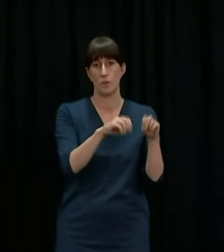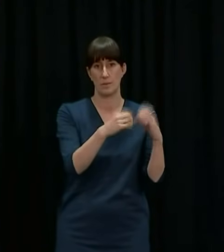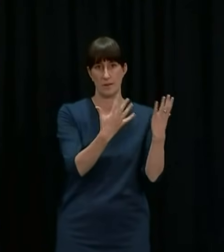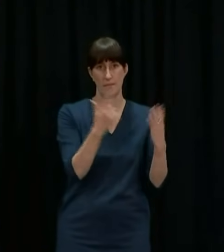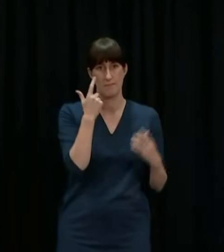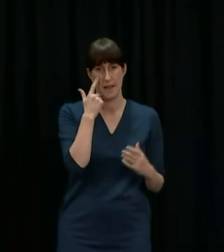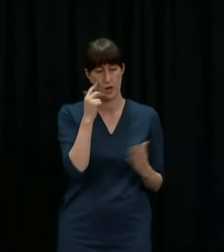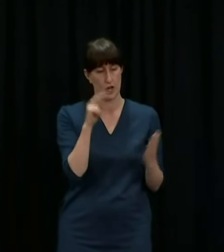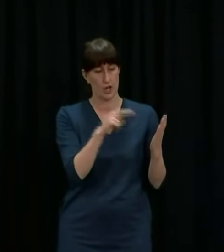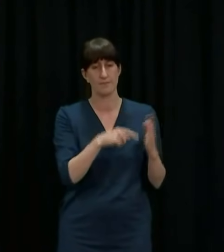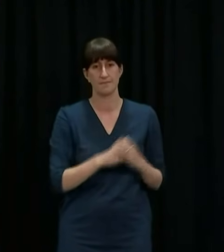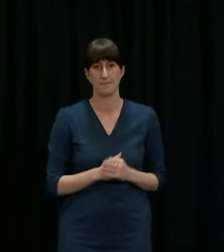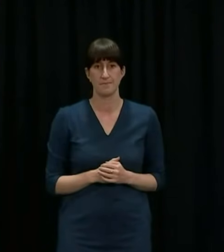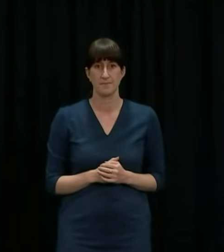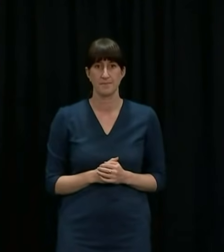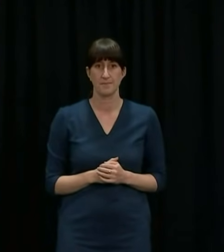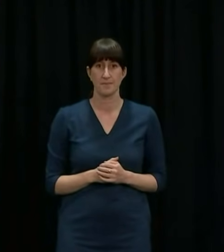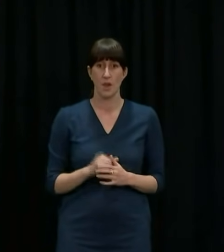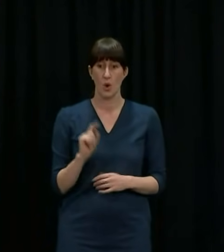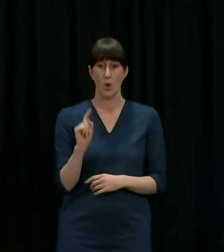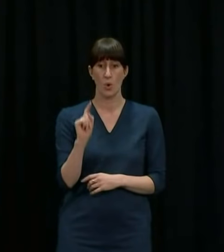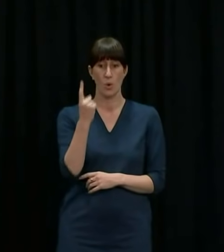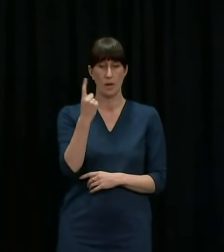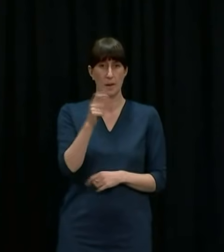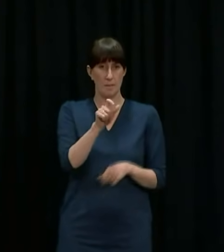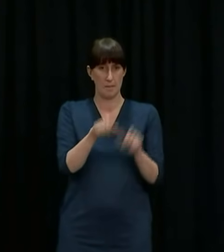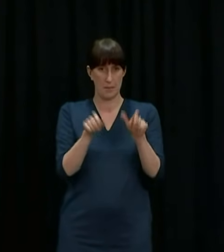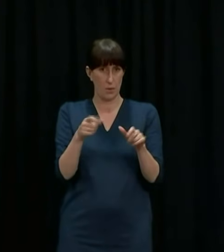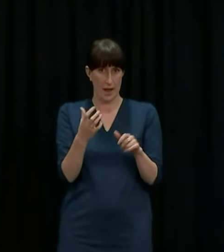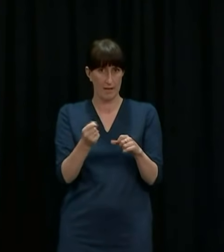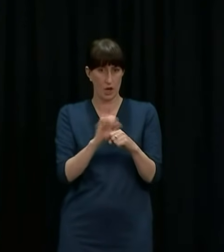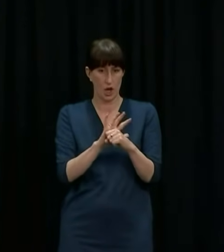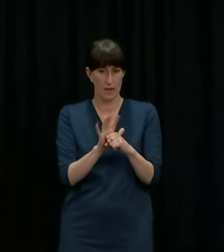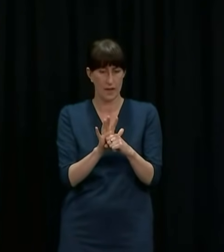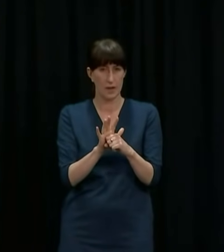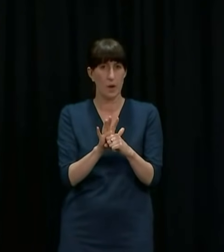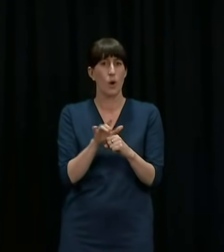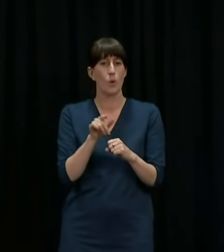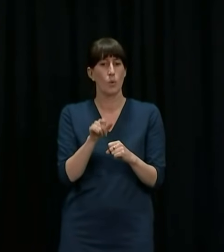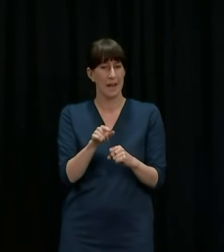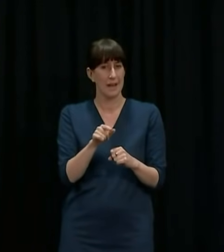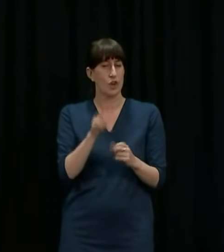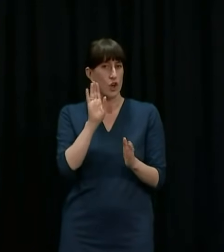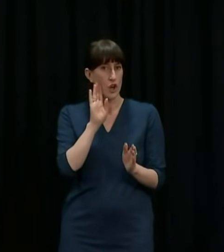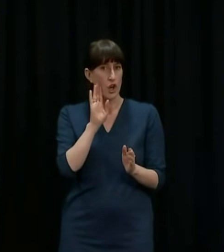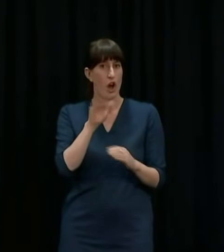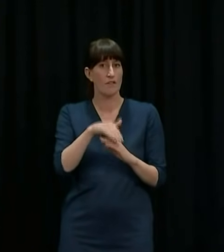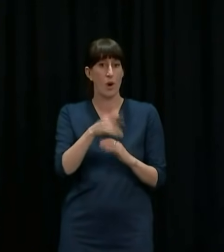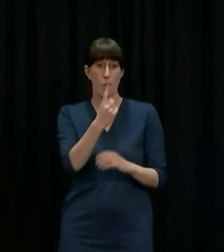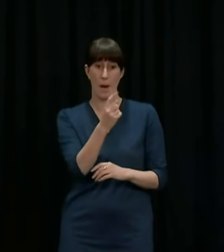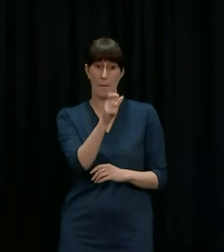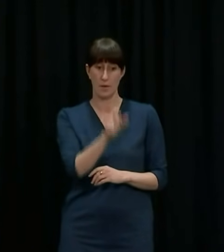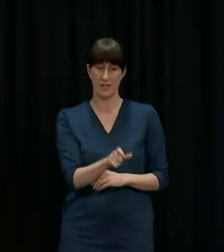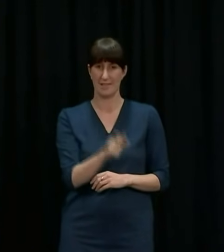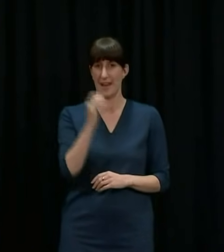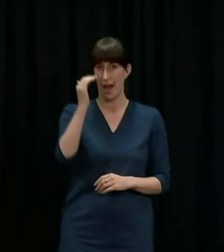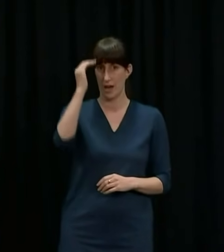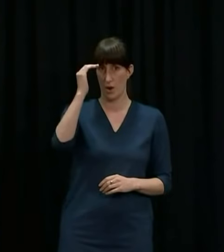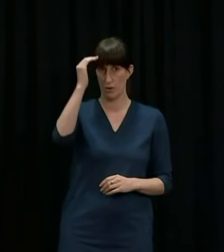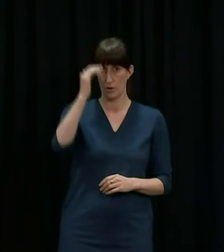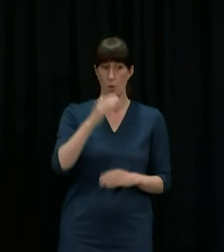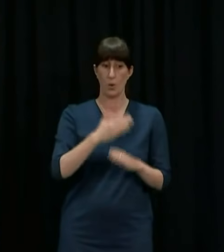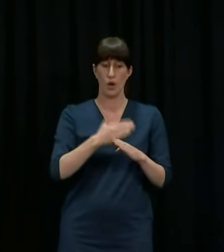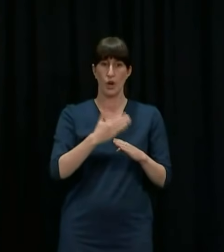As part of the Auckland cases, we have been advised that there was an adult who is a teacher in an Auckland Early Learning Service centre that